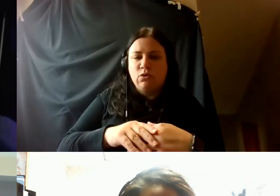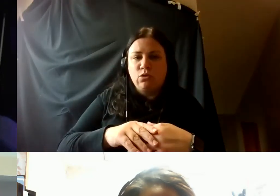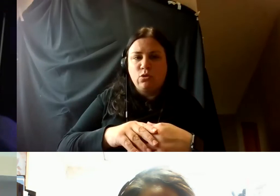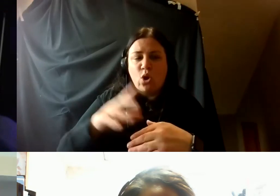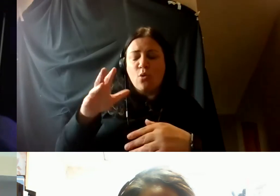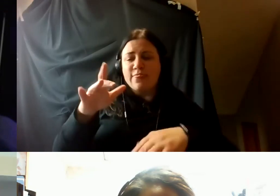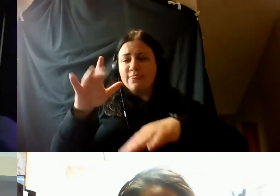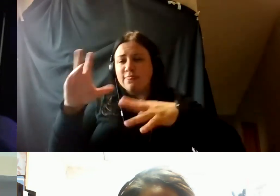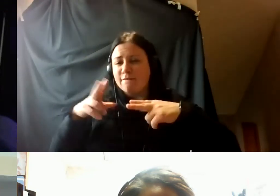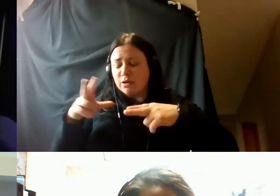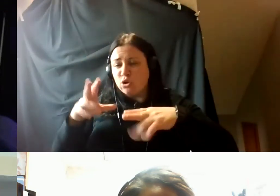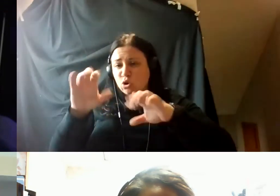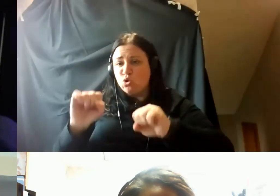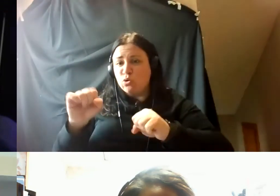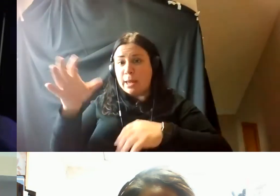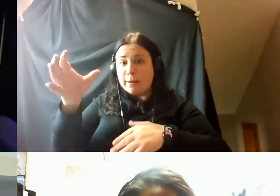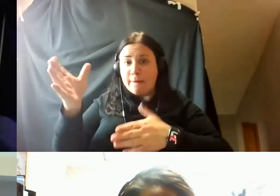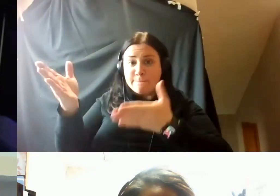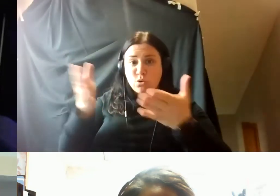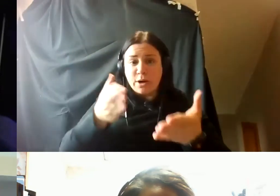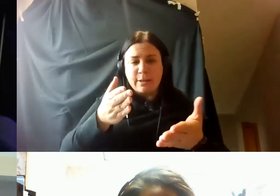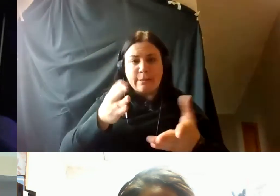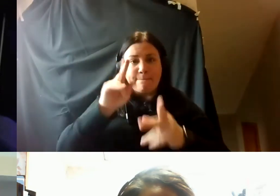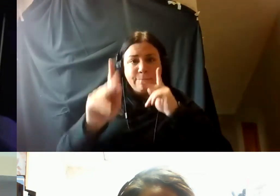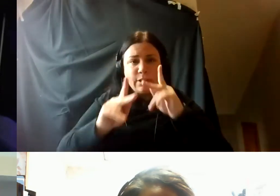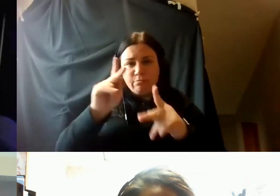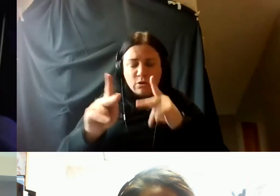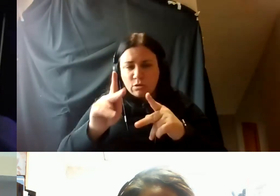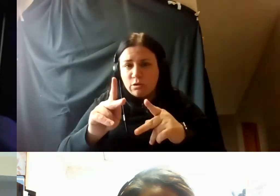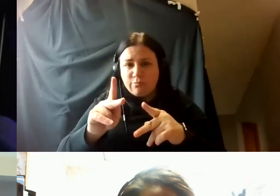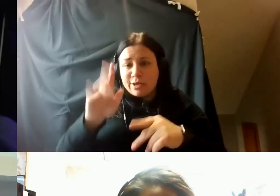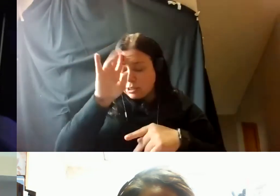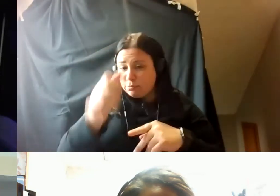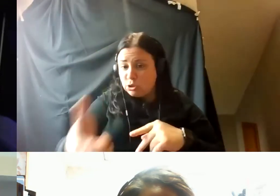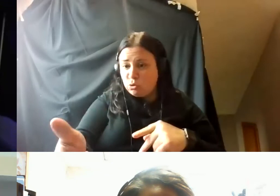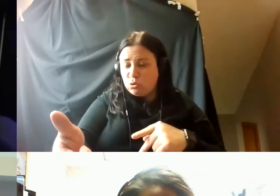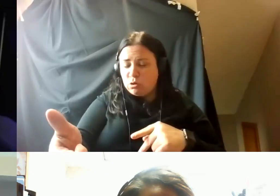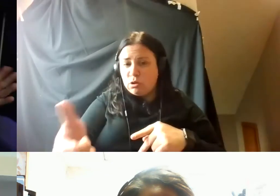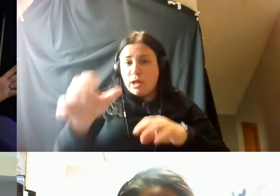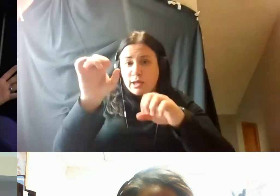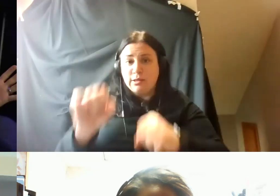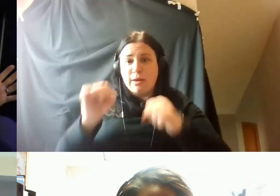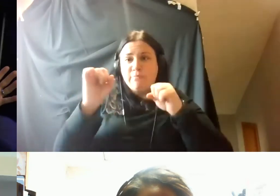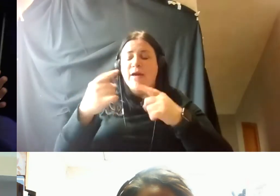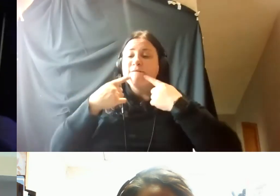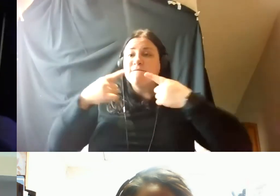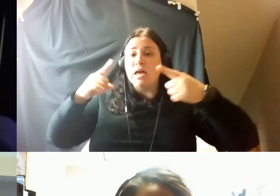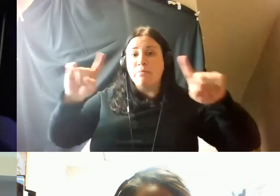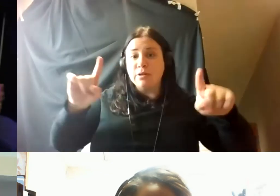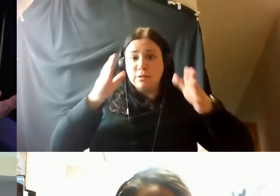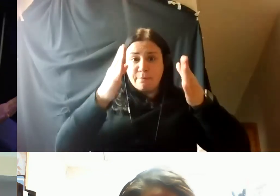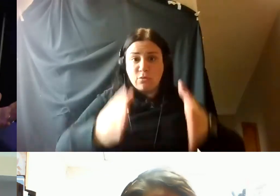on this vacation. Now, you could bring anybody you want to go on this vacation. This could be a celebrity. This could be